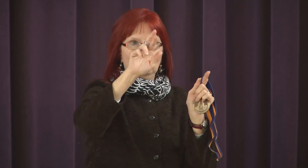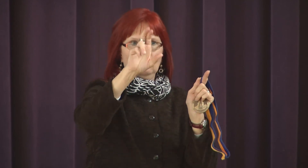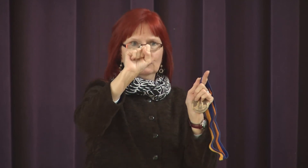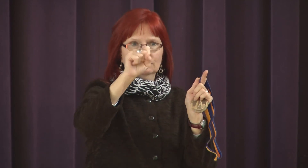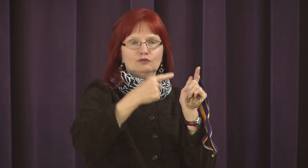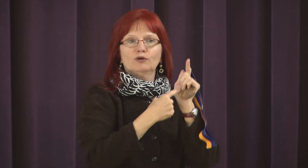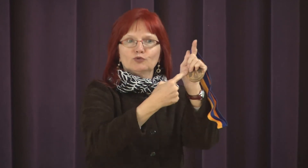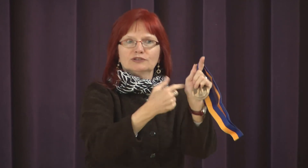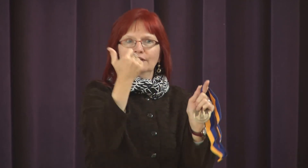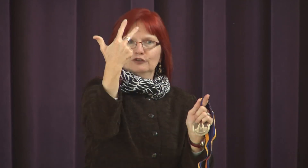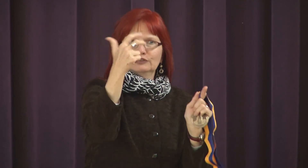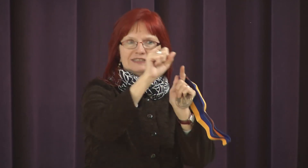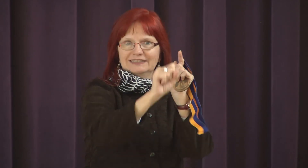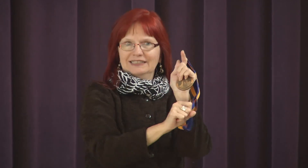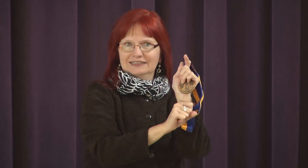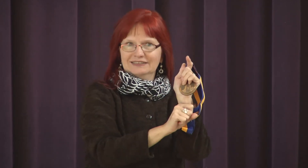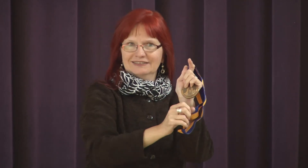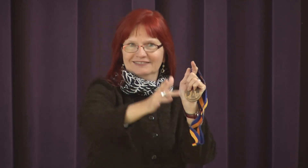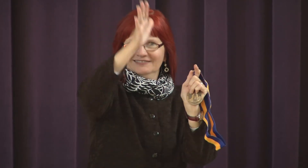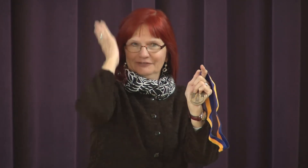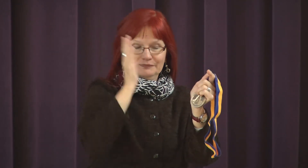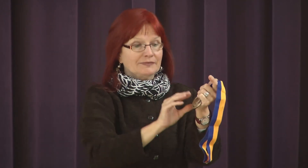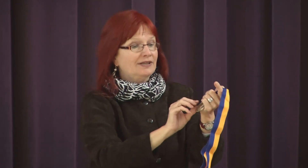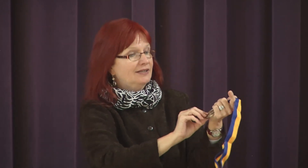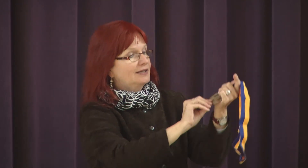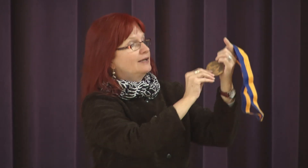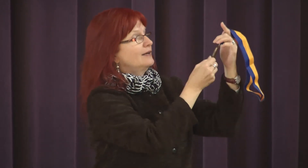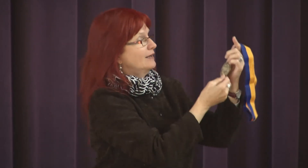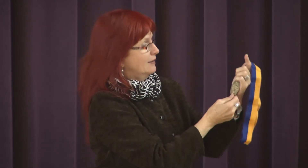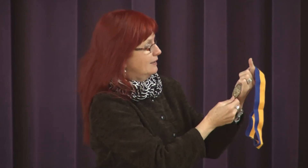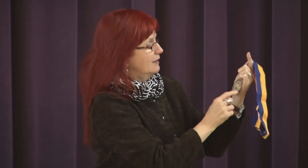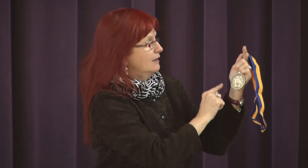and it has some stars that represent the nation's original states.